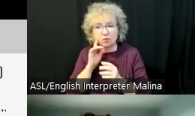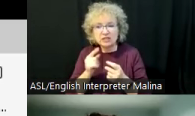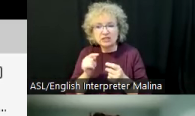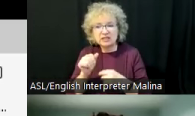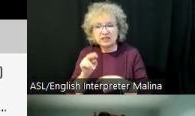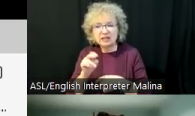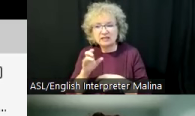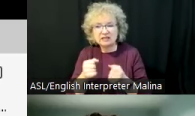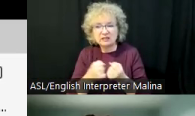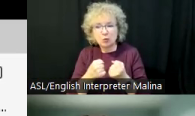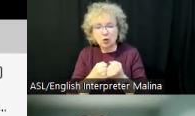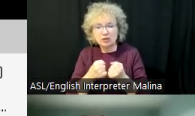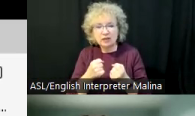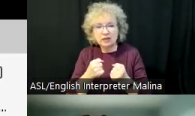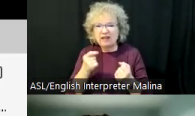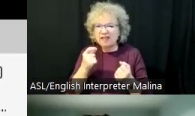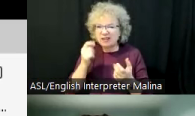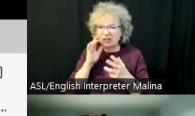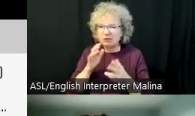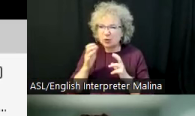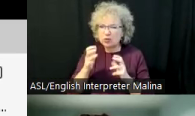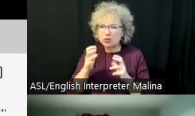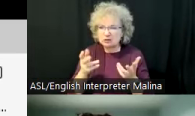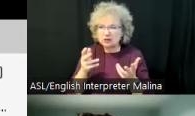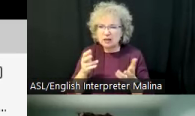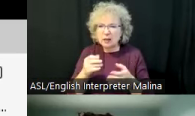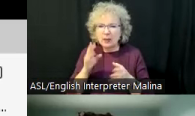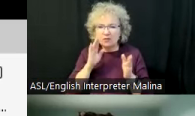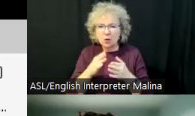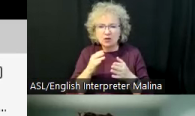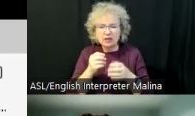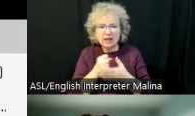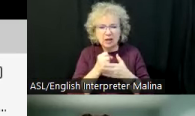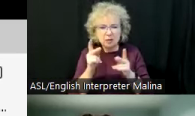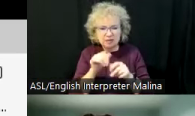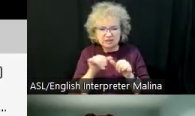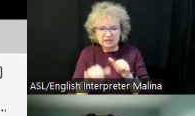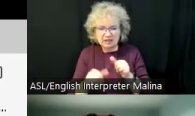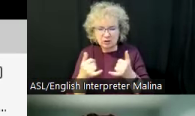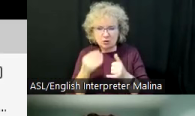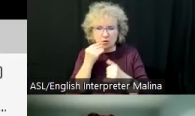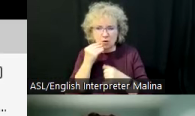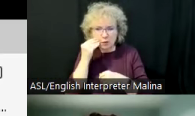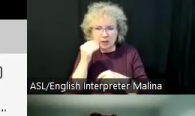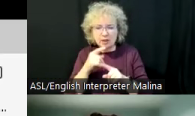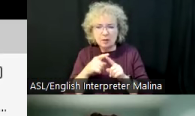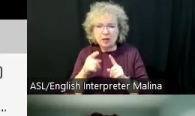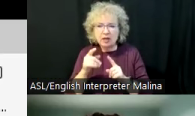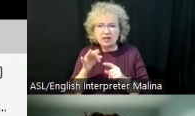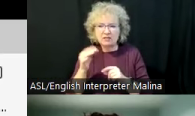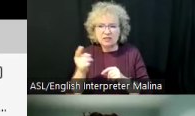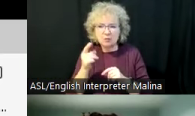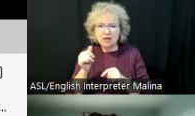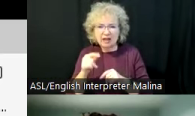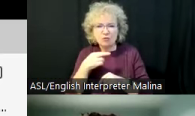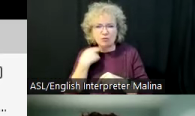This gets a little confusing. We're focused on helping people stay in their current homes. But if someone is at